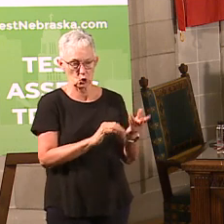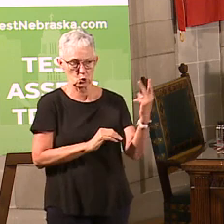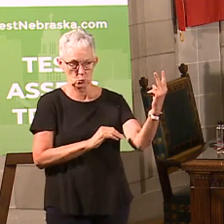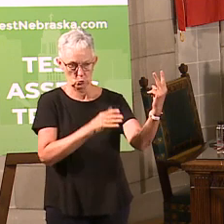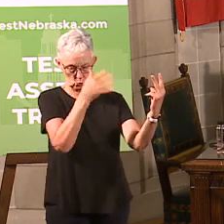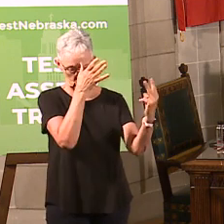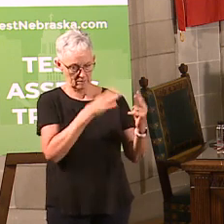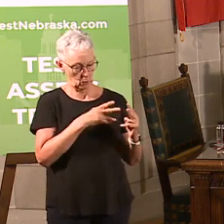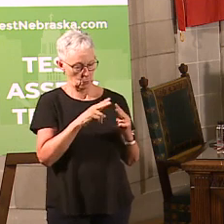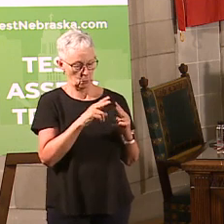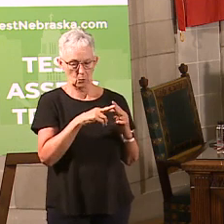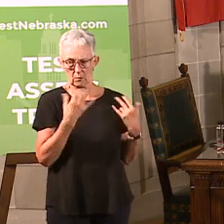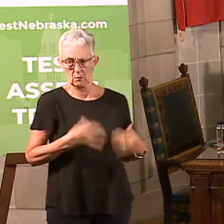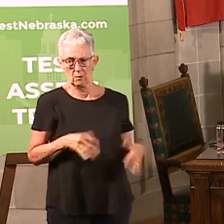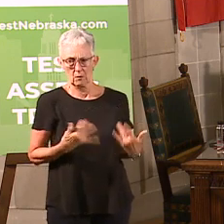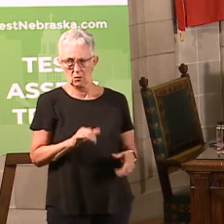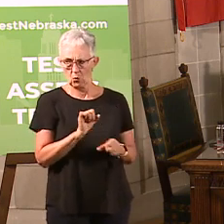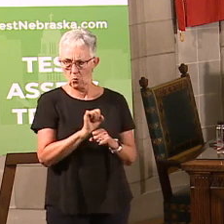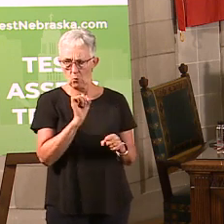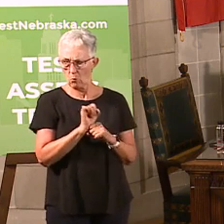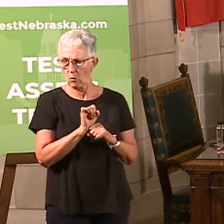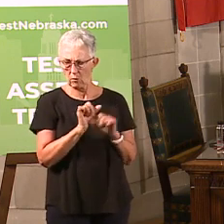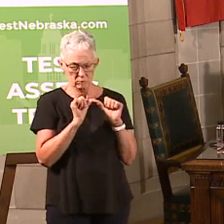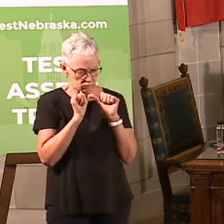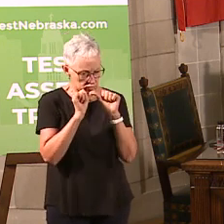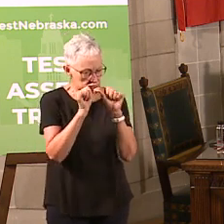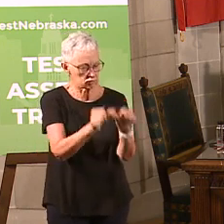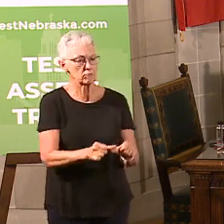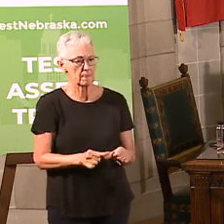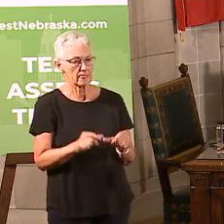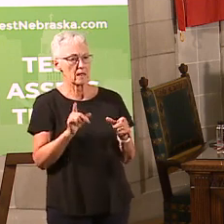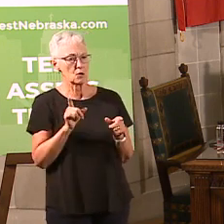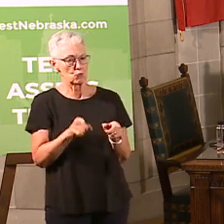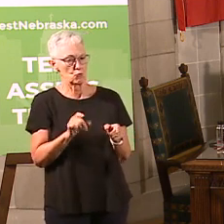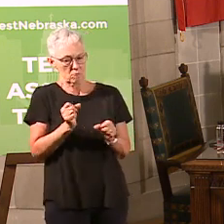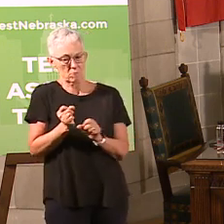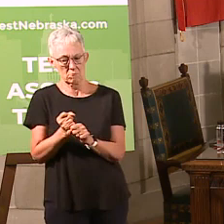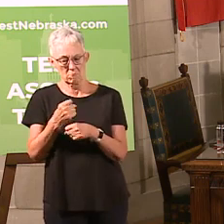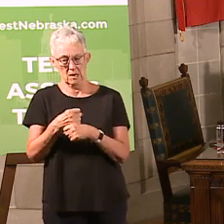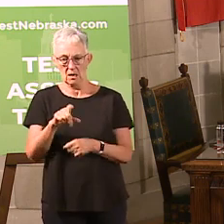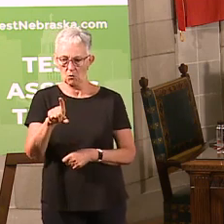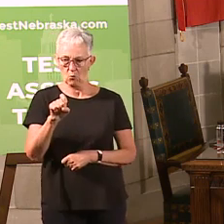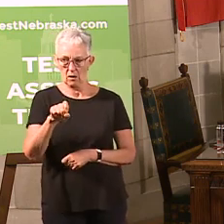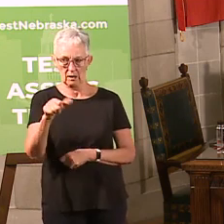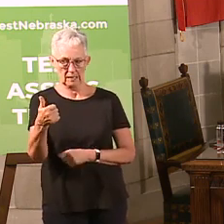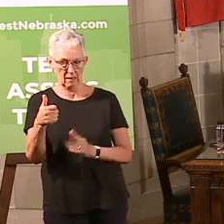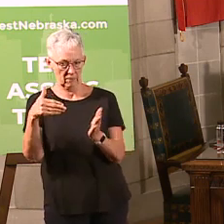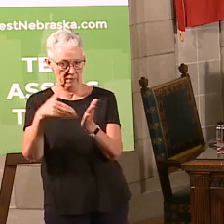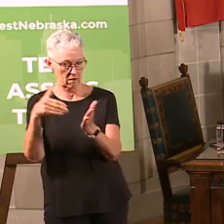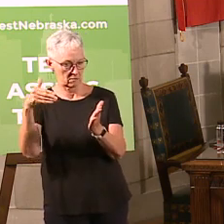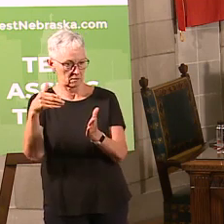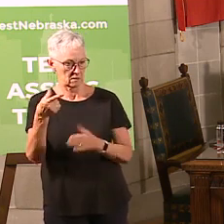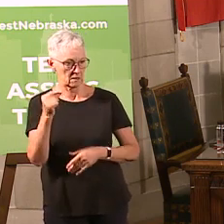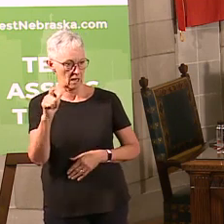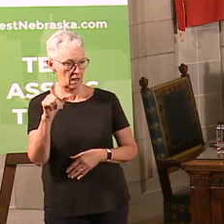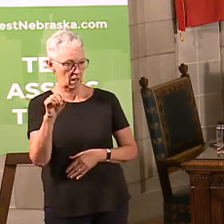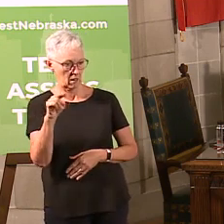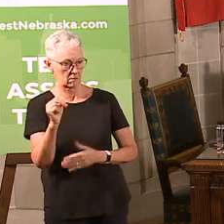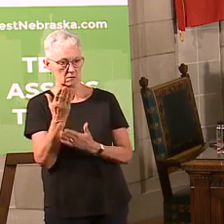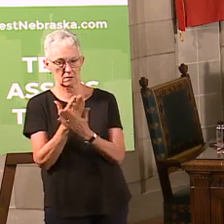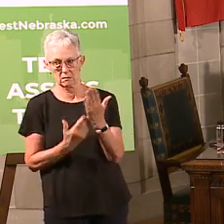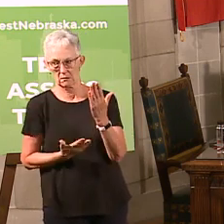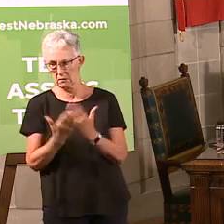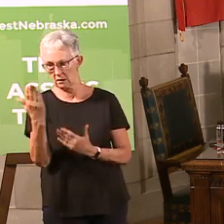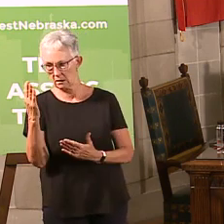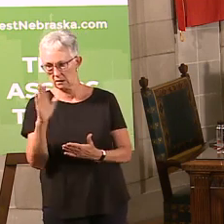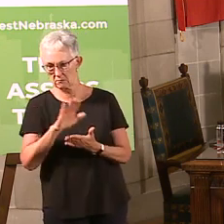did work around the clock, and in fact, they have produced 110,000 gallons of hand